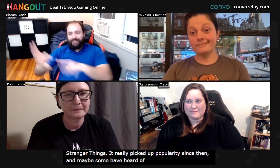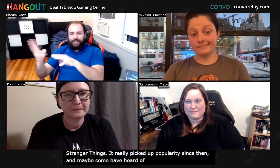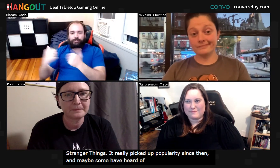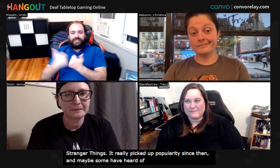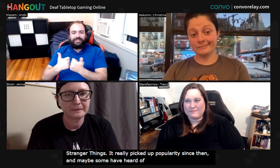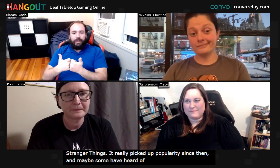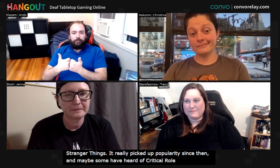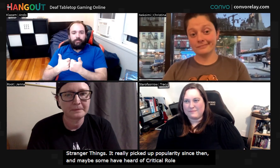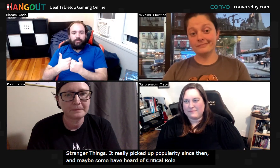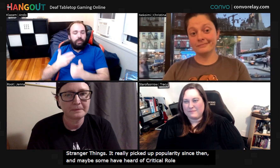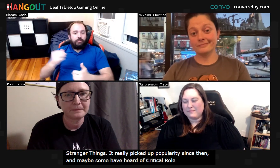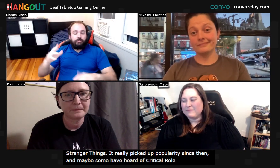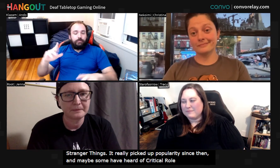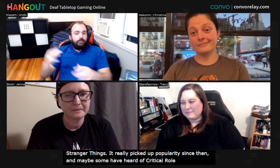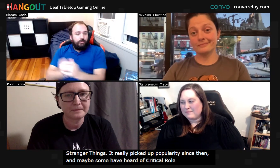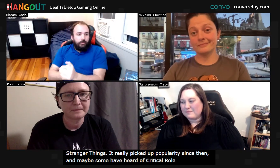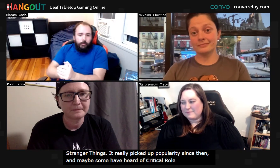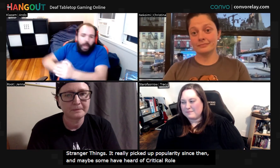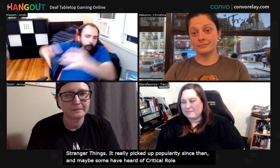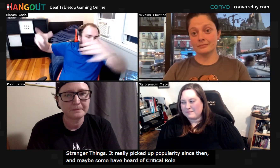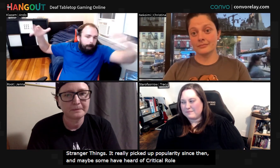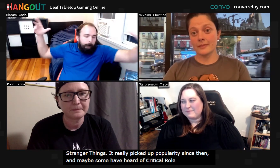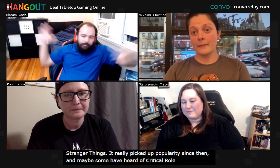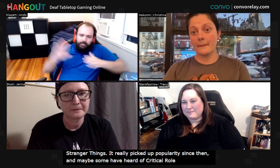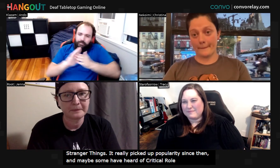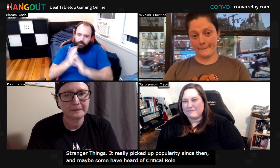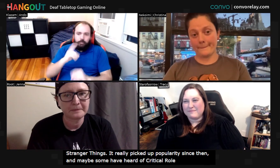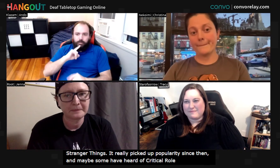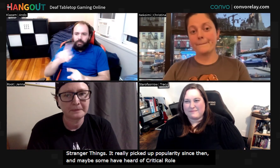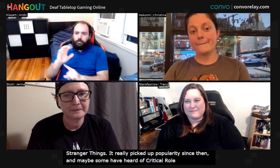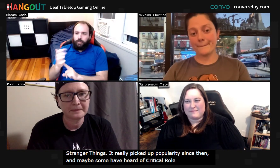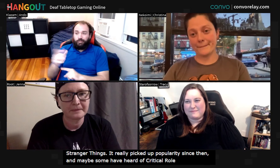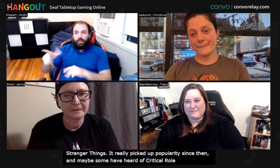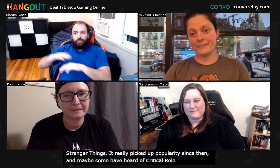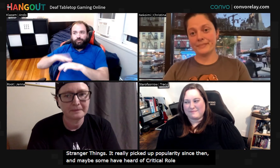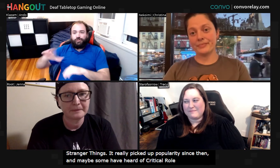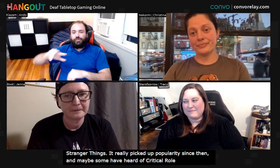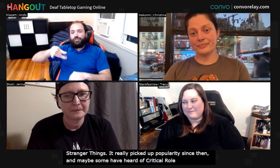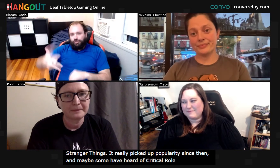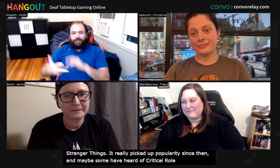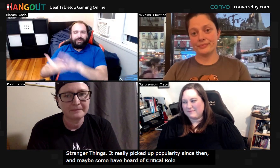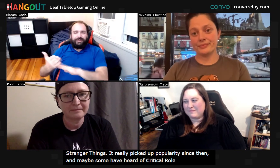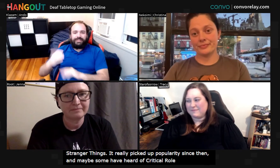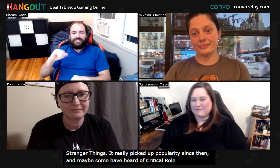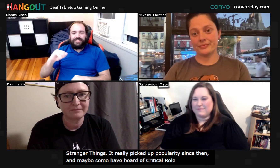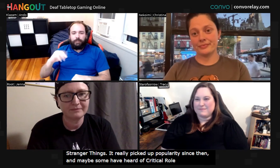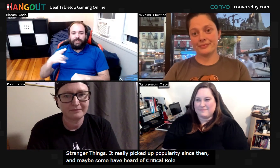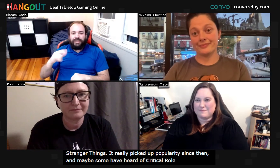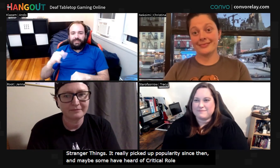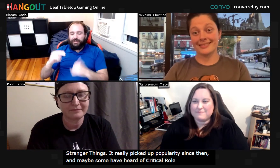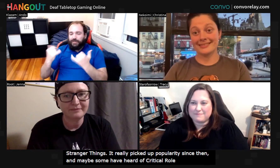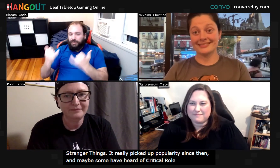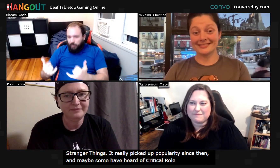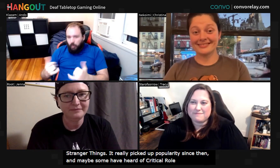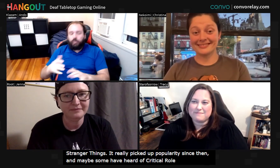voice actors, and they play games, and that blew up too, and so it became really popular. And so they're on their third.